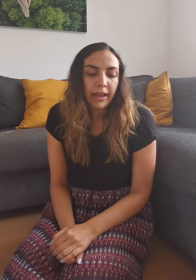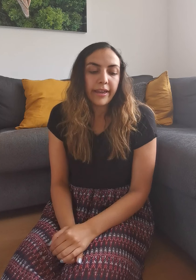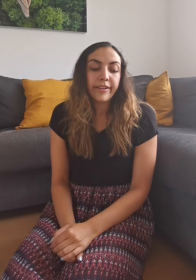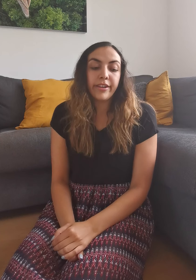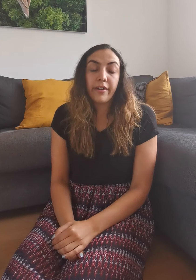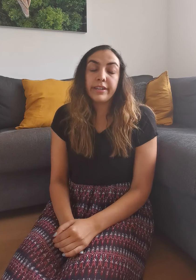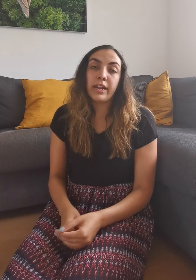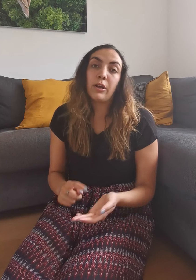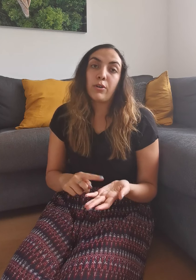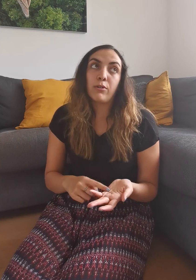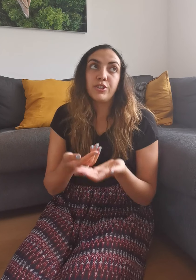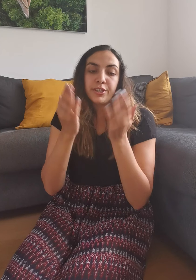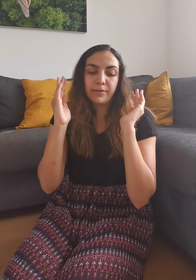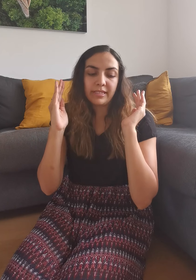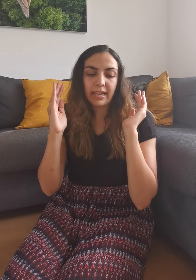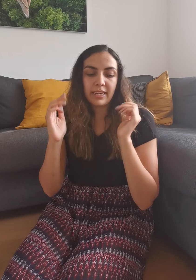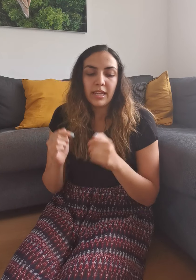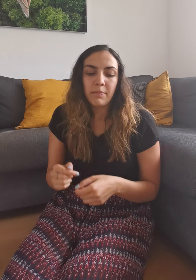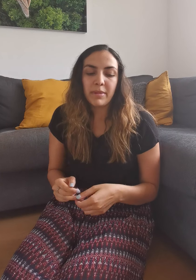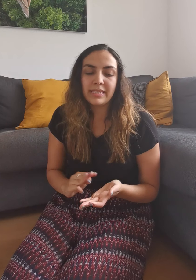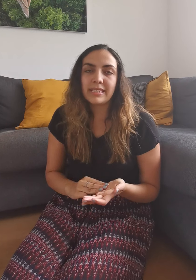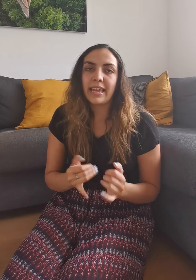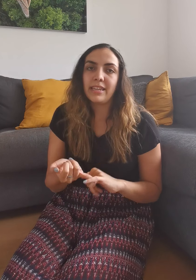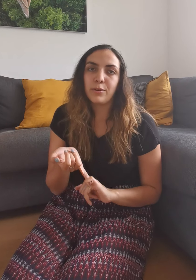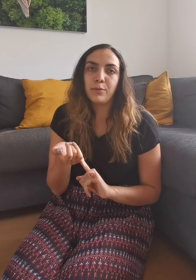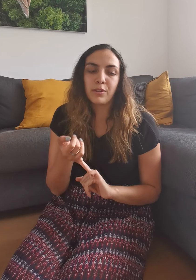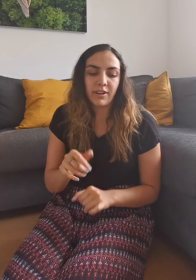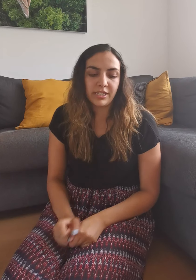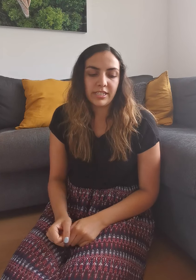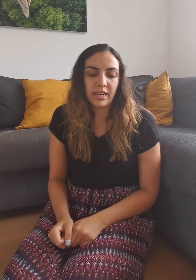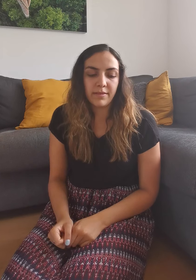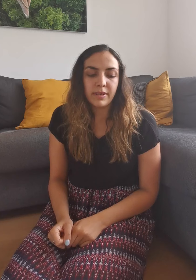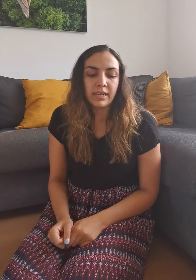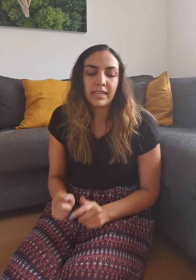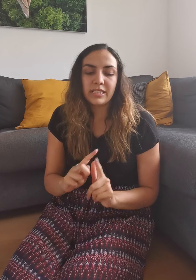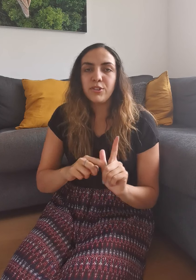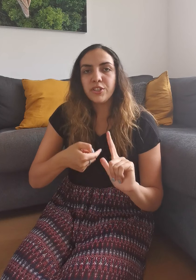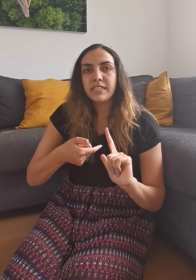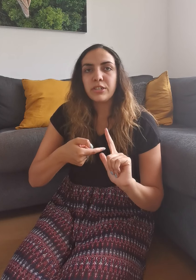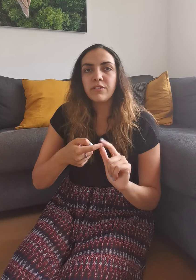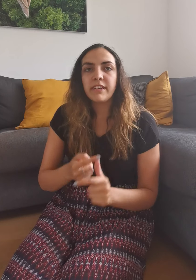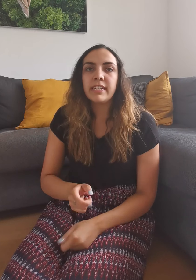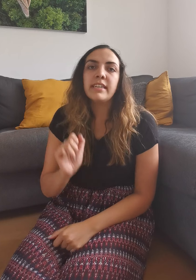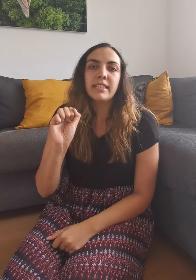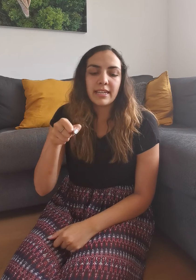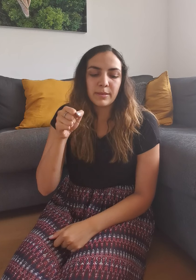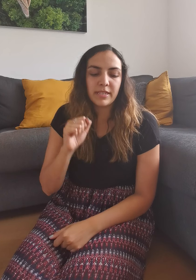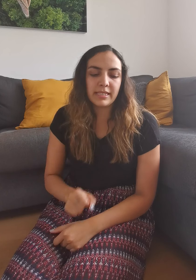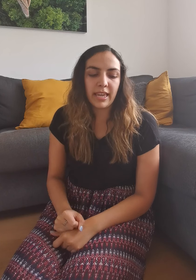At 9 o'clock on Tuesday, Miss Skate called the register. Little Johnny Dory, yes, Miss